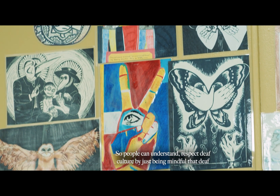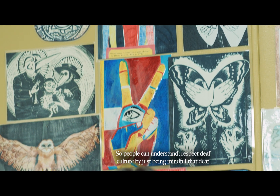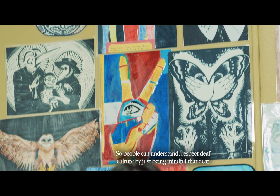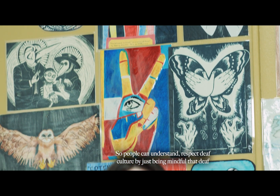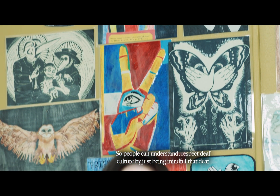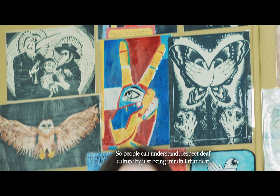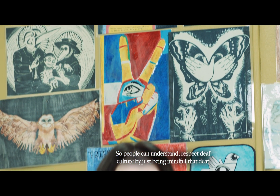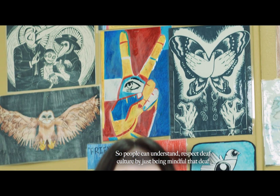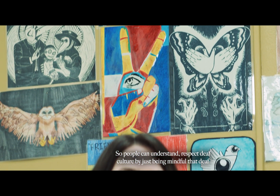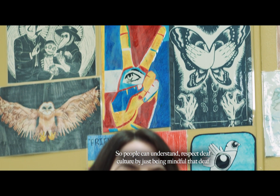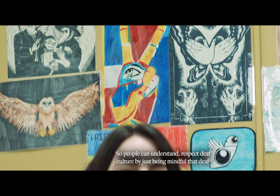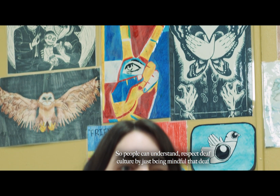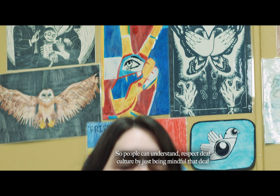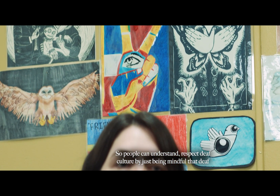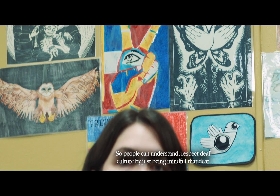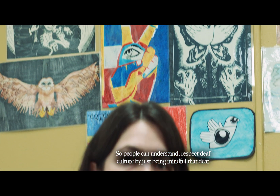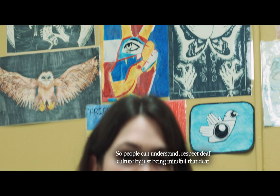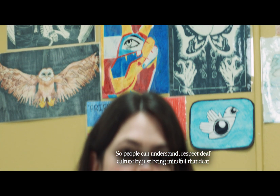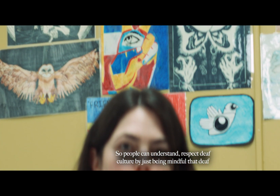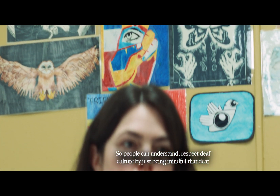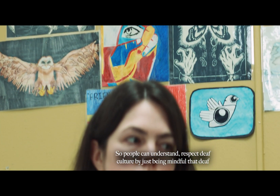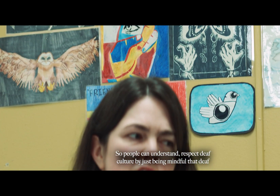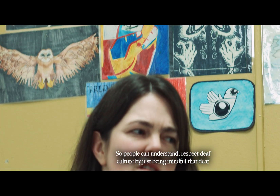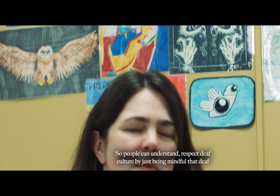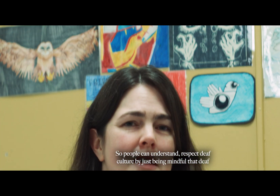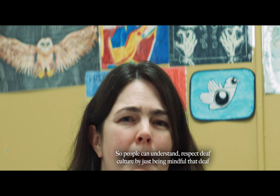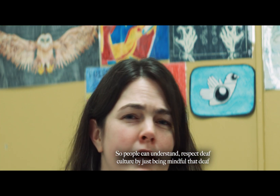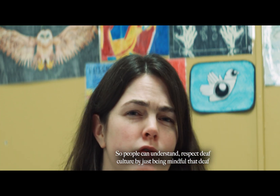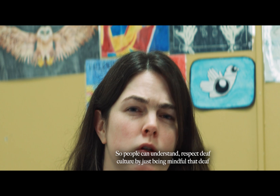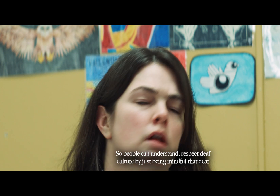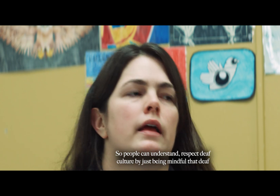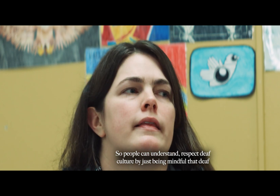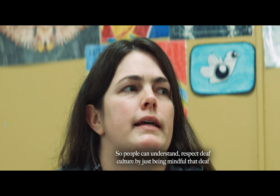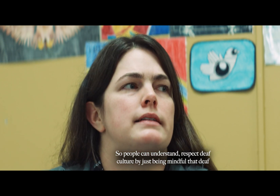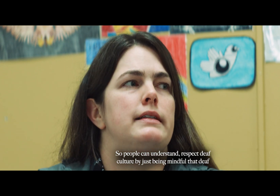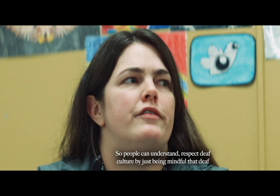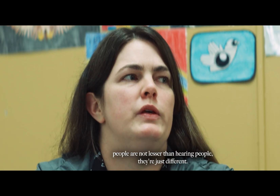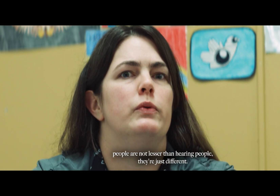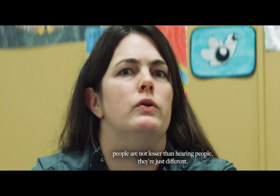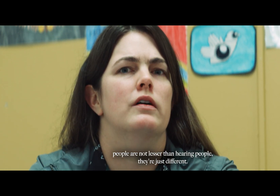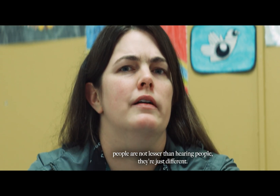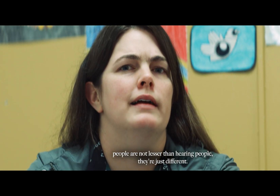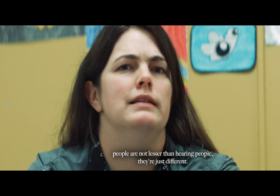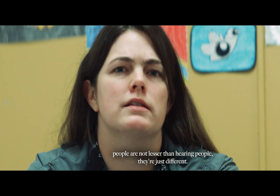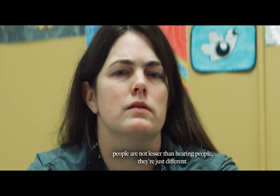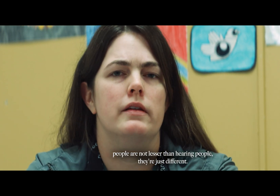So people can understand and respect deaf culture by just being mindful that deaf people are not lesser than